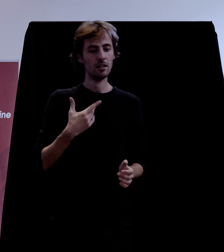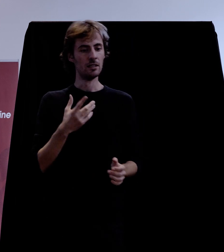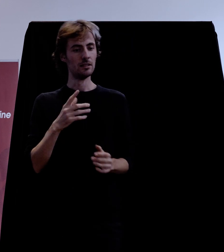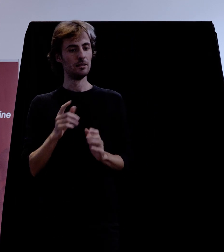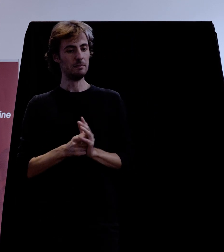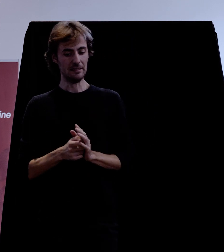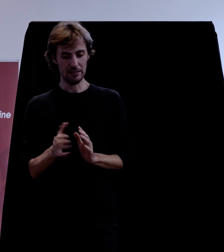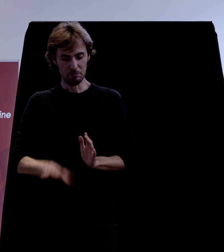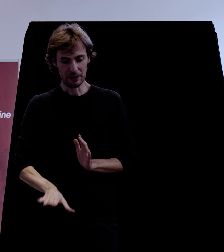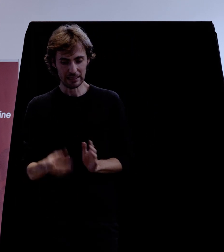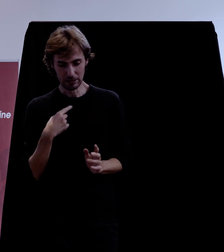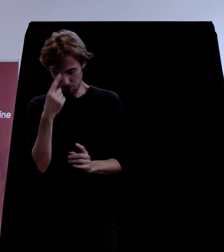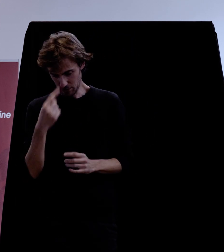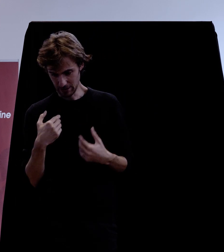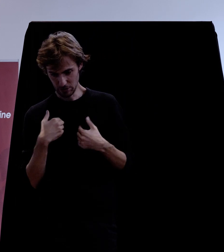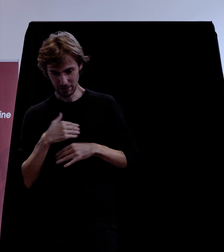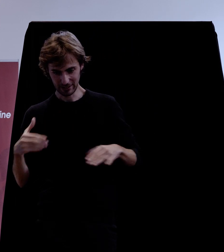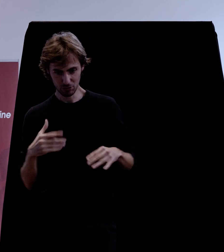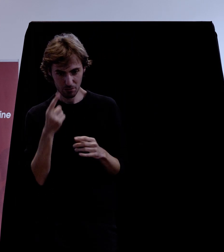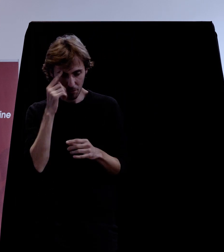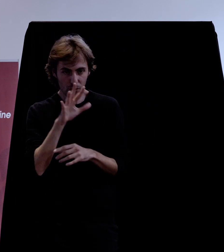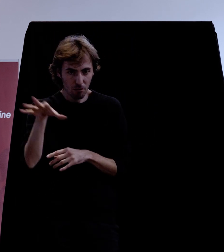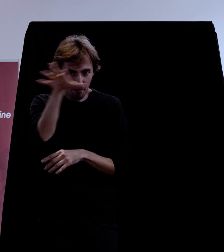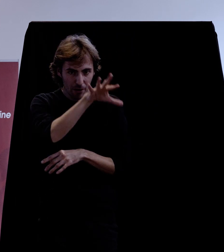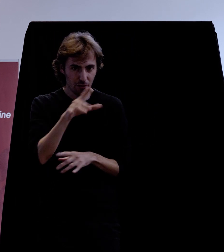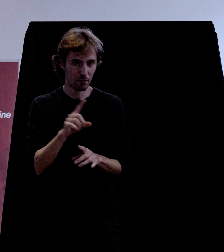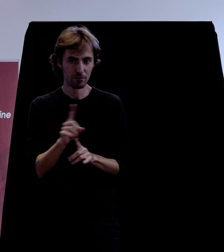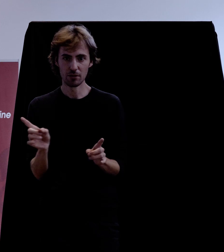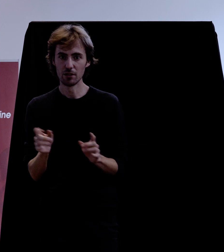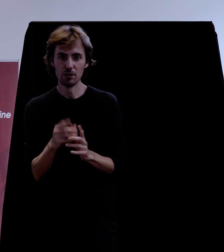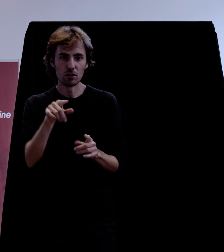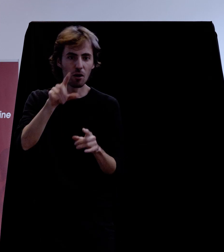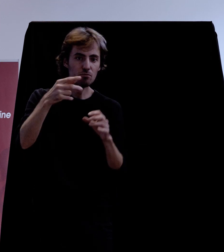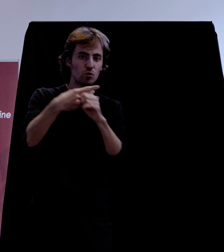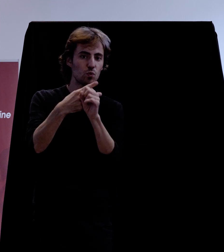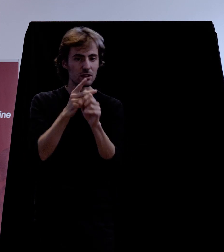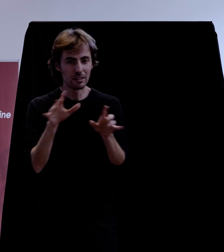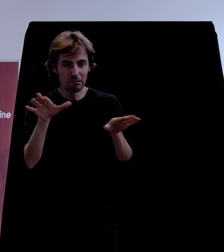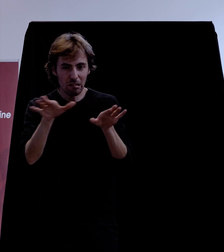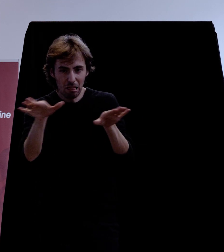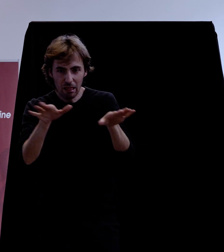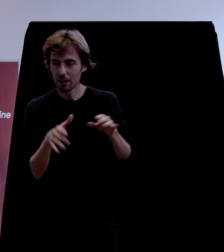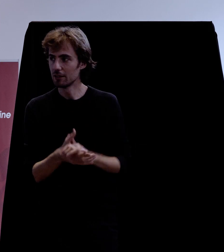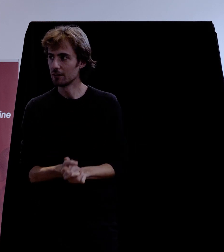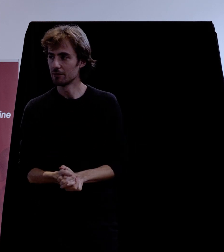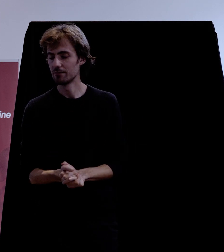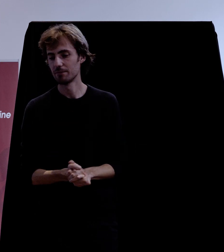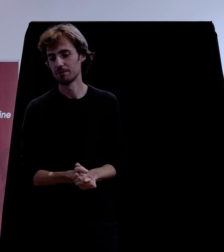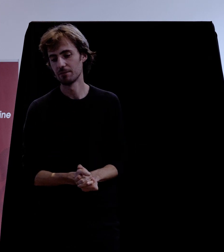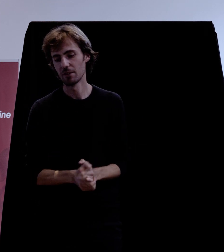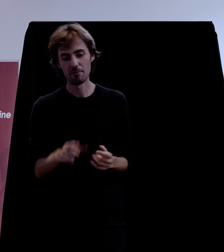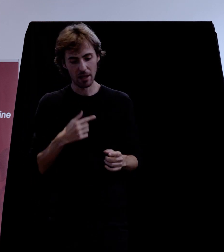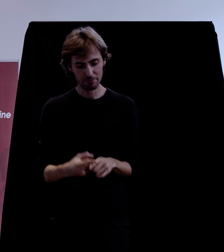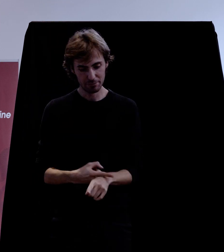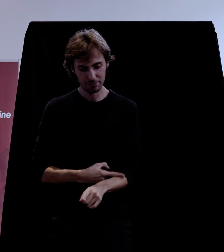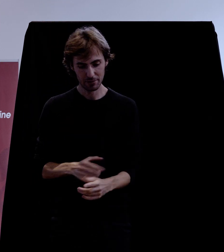utilitarian. They're tools that we use to get what we want. But when theory of mind develops, you recognize, no, that person has things they want to do,